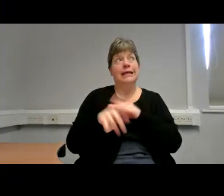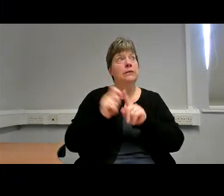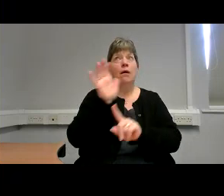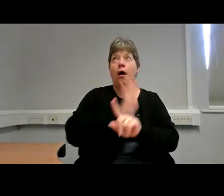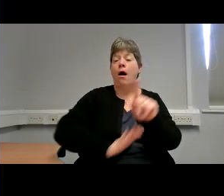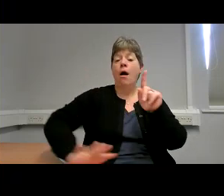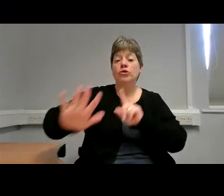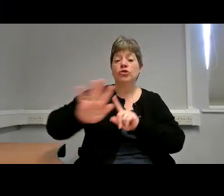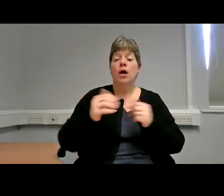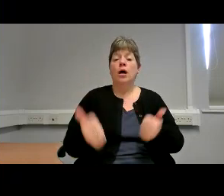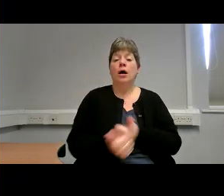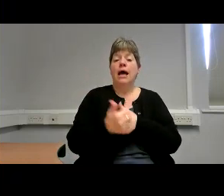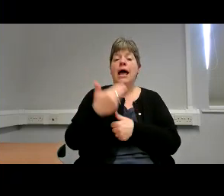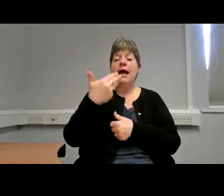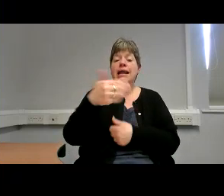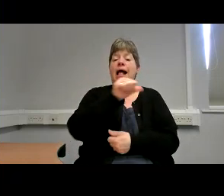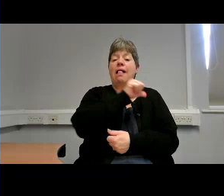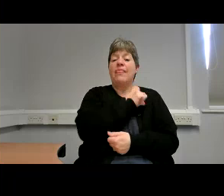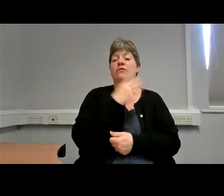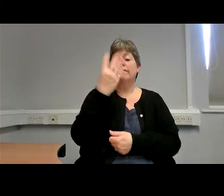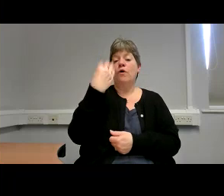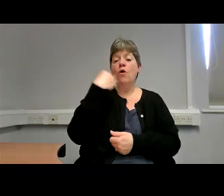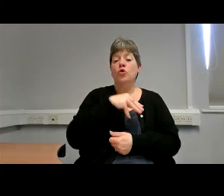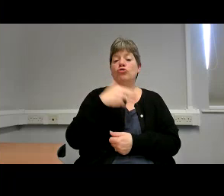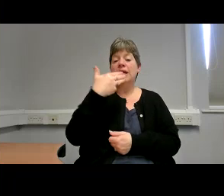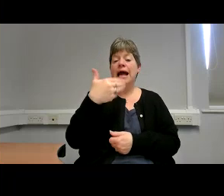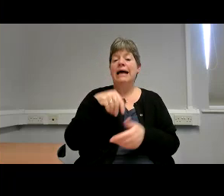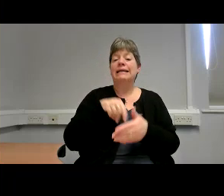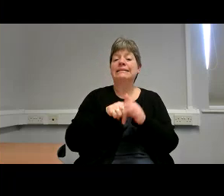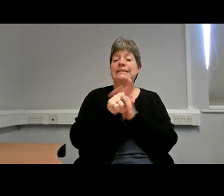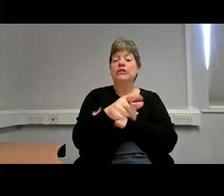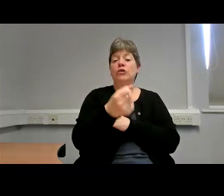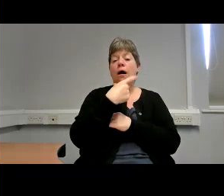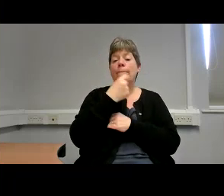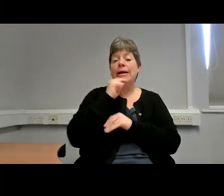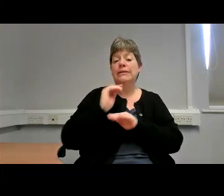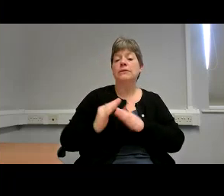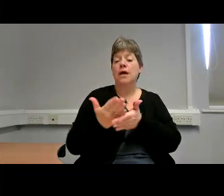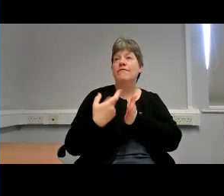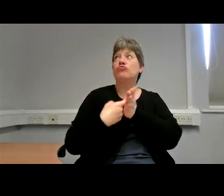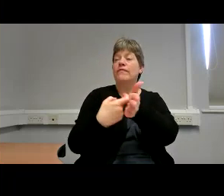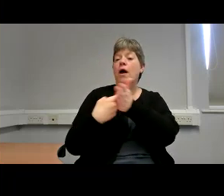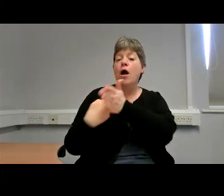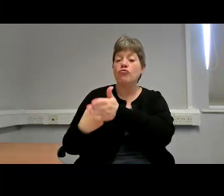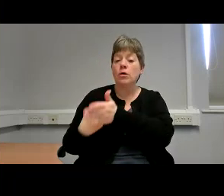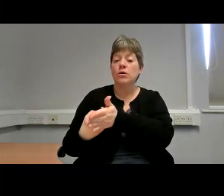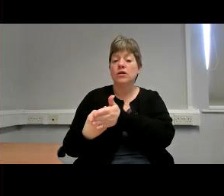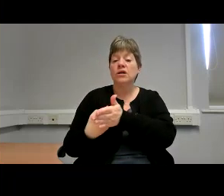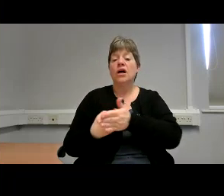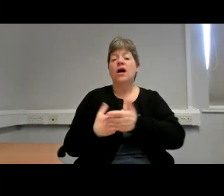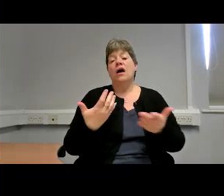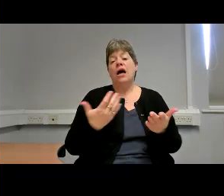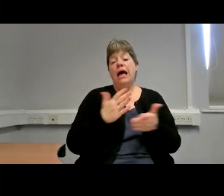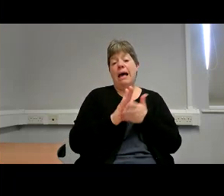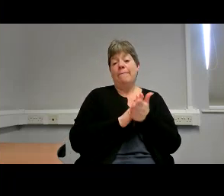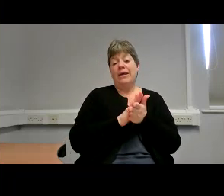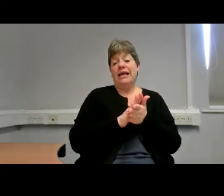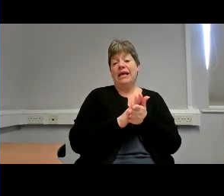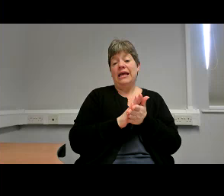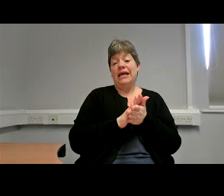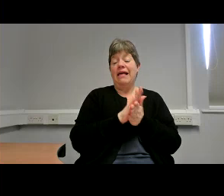have completed 9,409 discharge medicine service referrals, and there's some analogy there that we can equate that